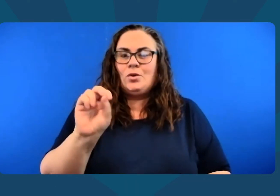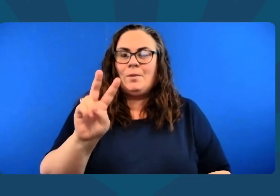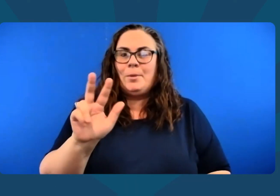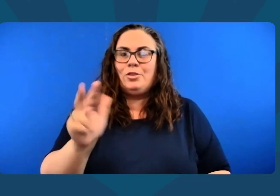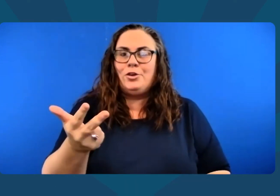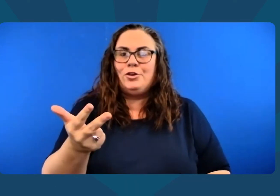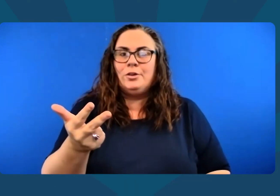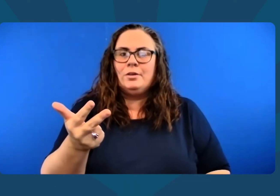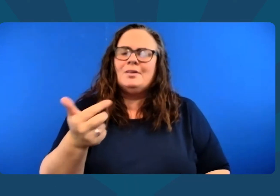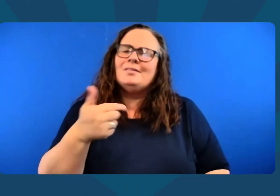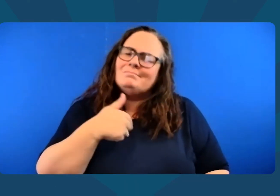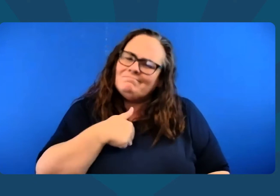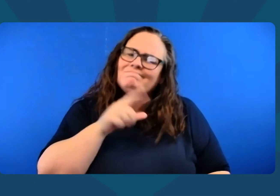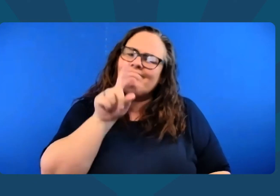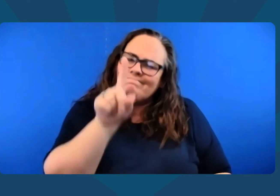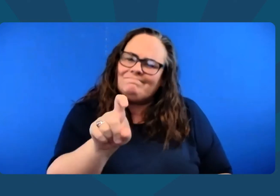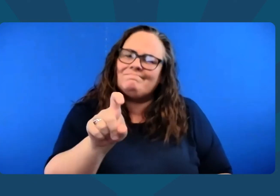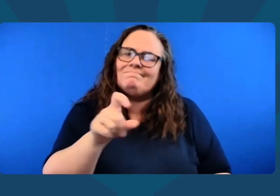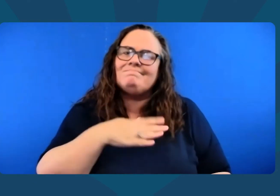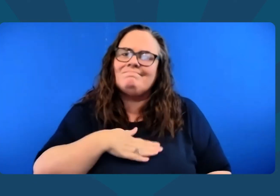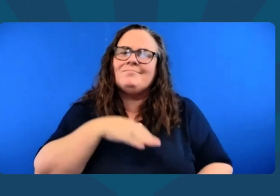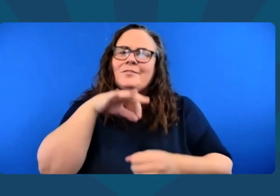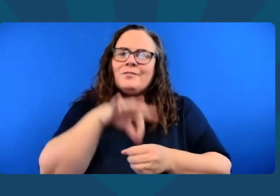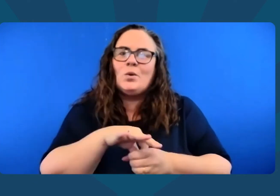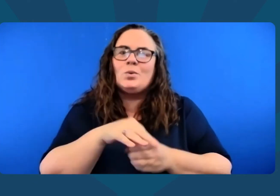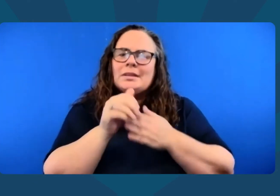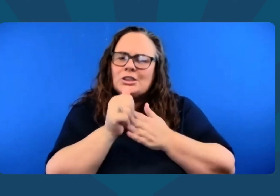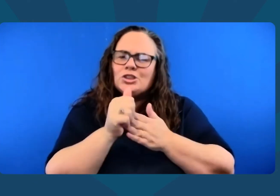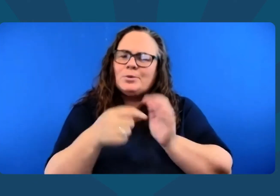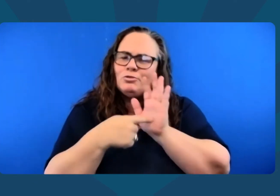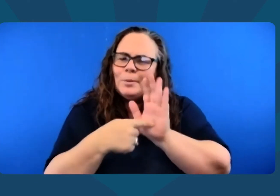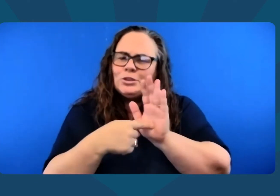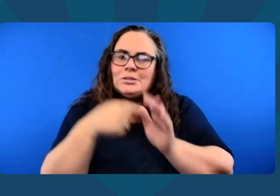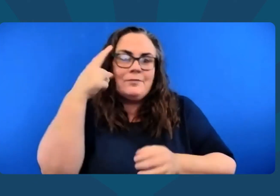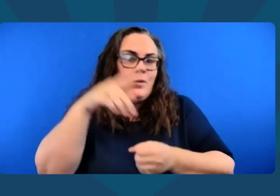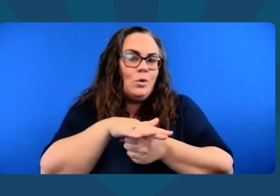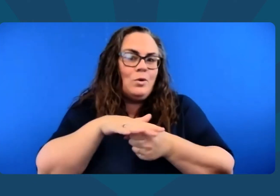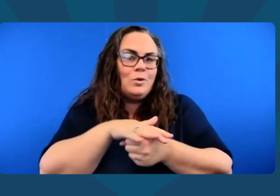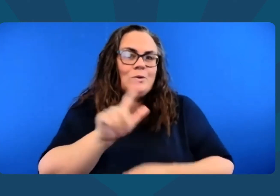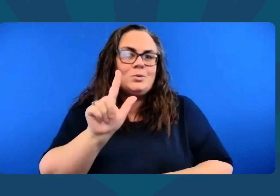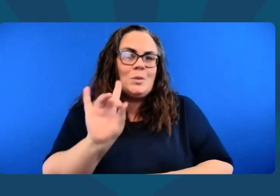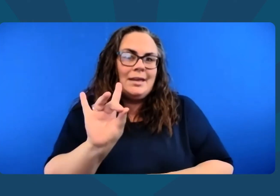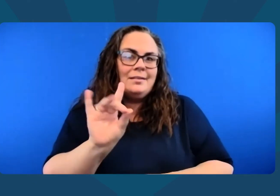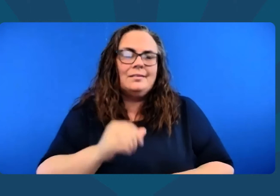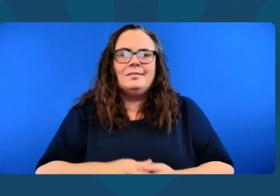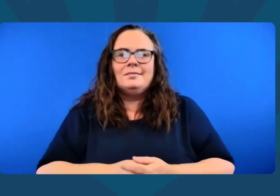On November 3rd, I urge you to vote for leadership representation for